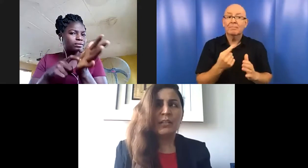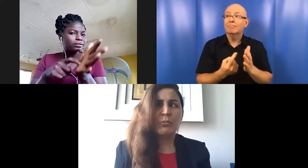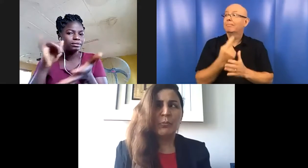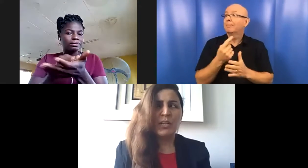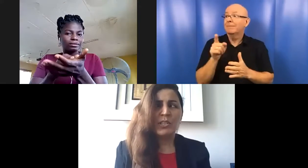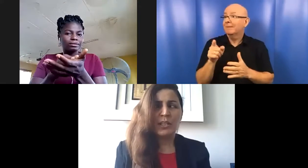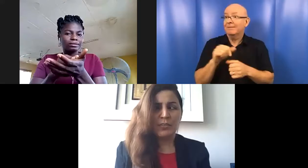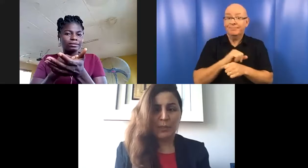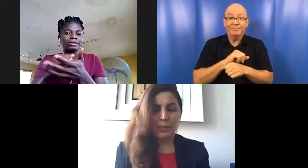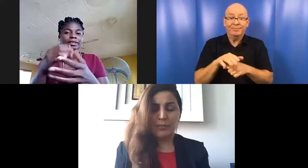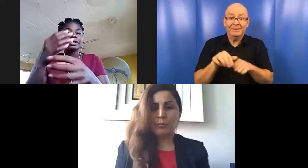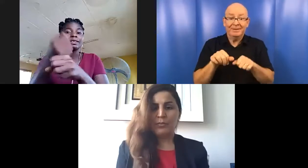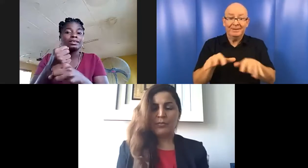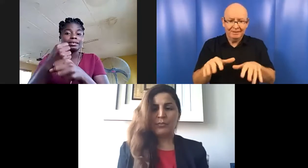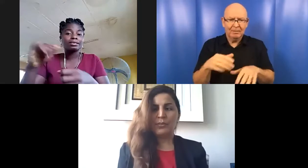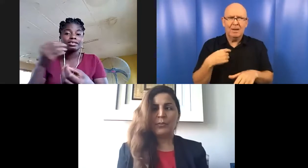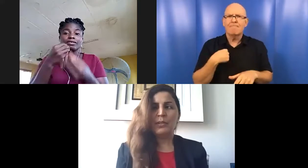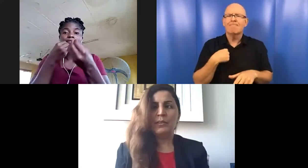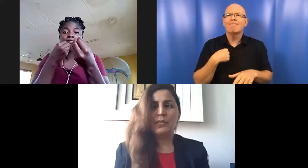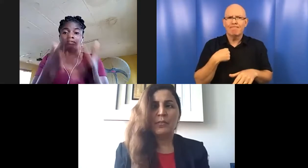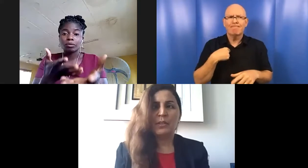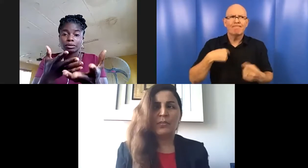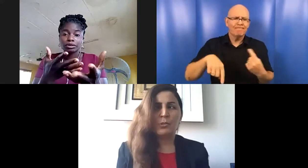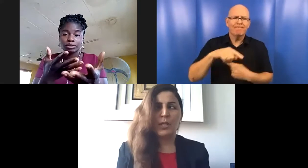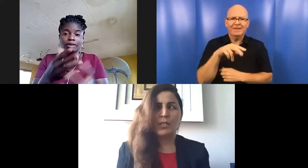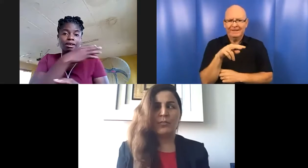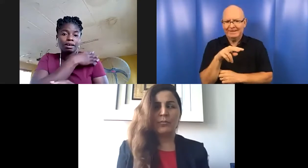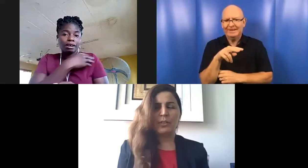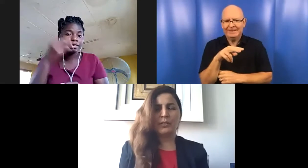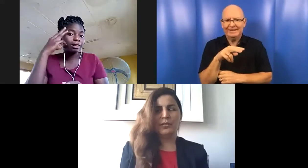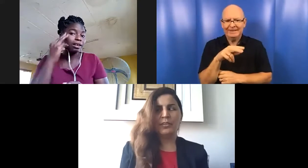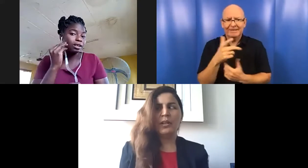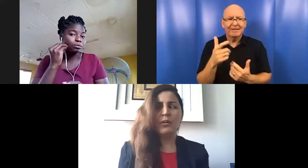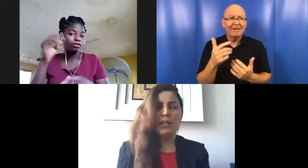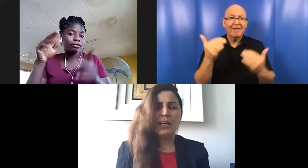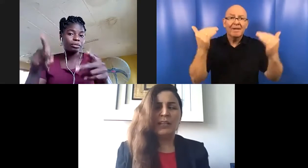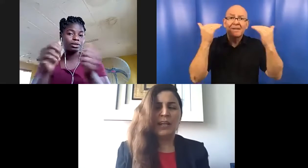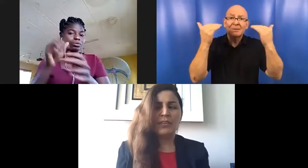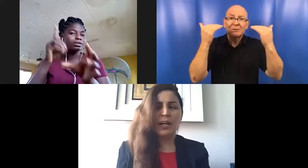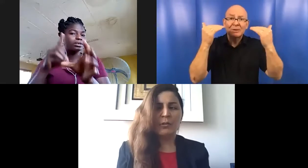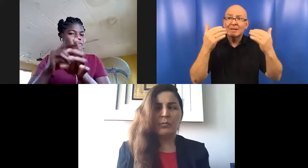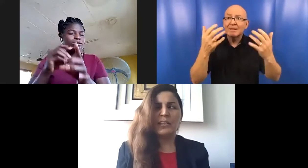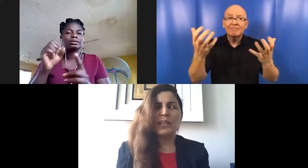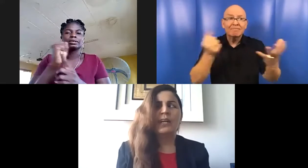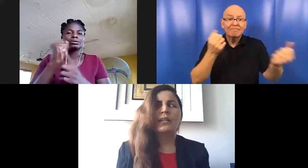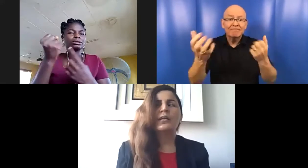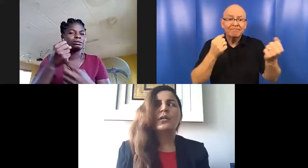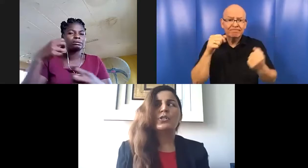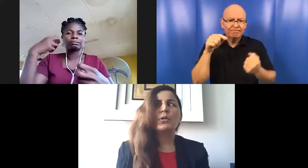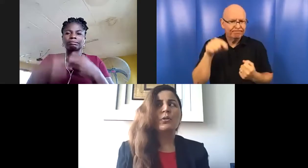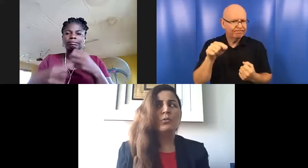getting information on experience of persons with disabilities with the situation is very critical, and that's how we